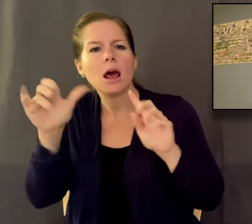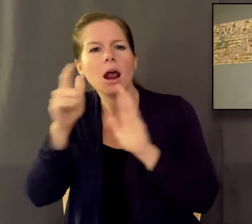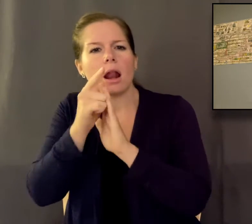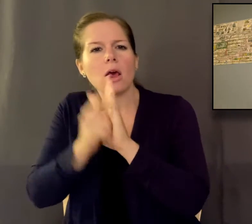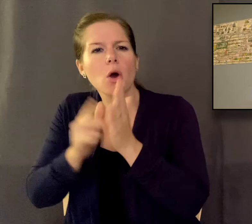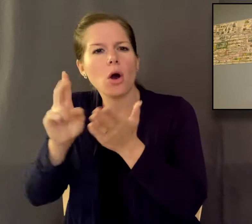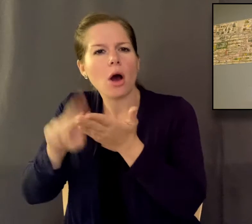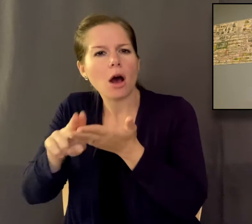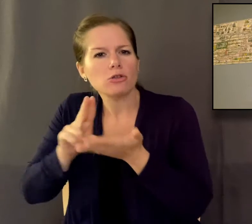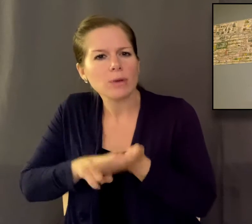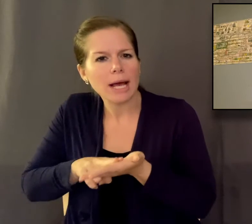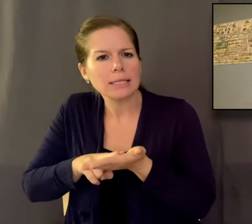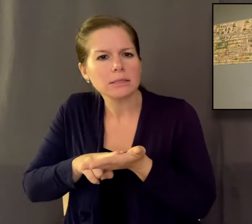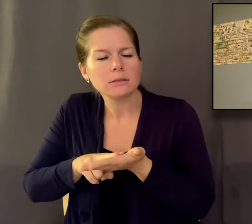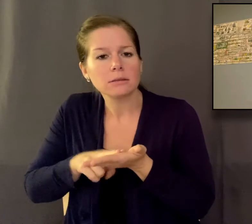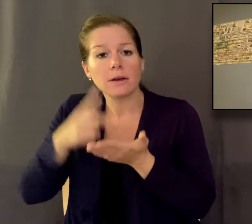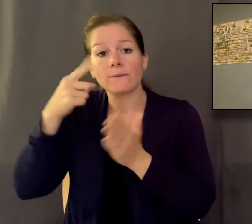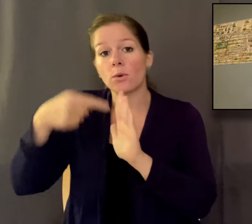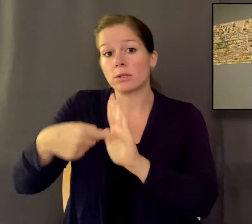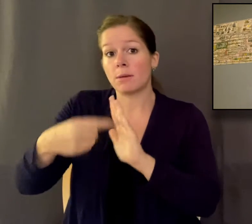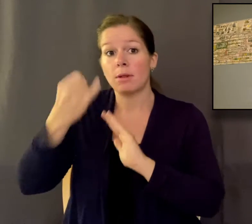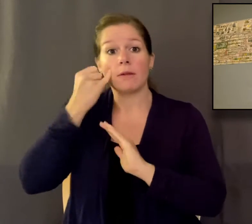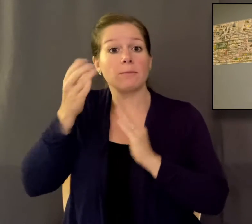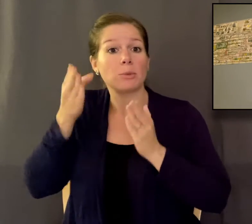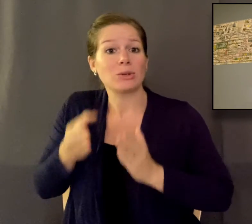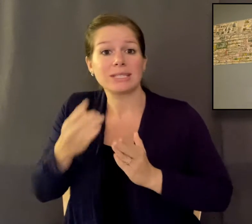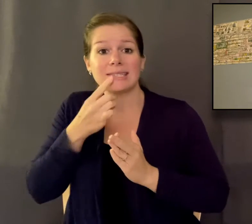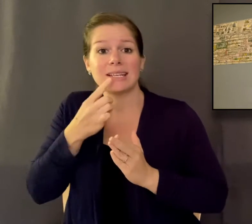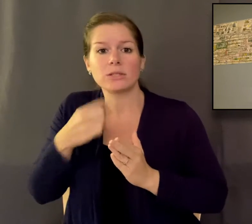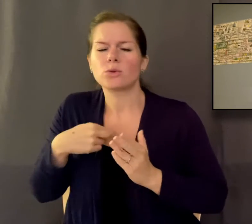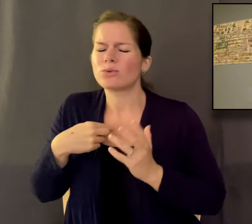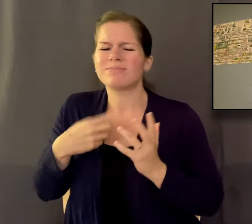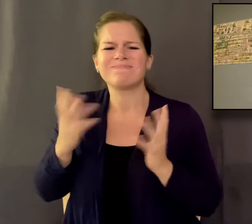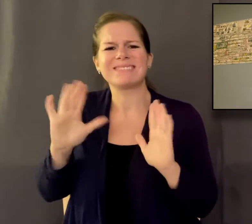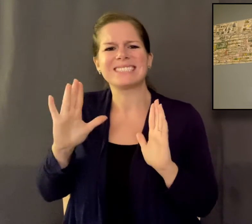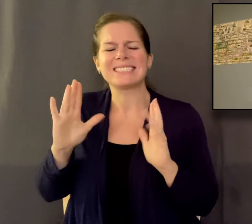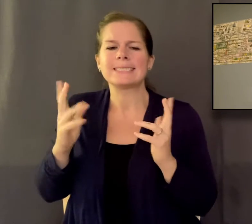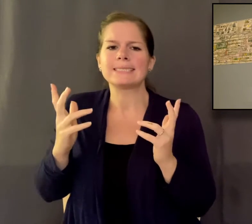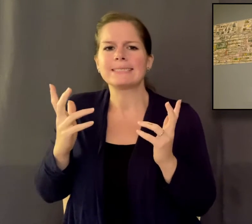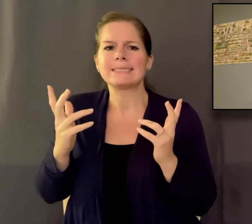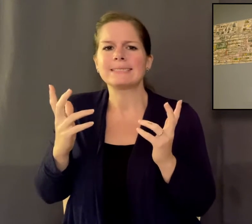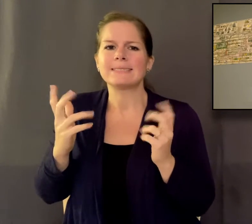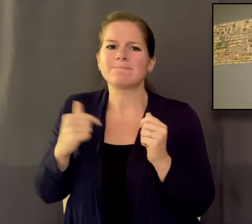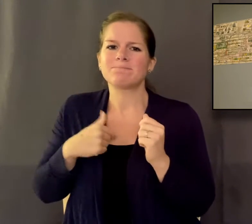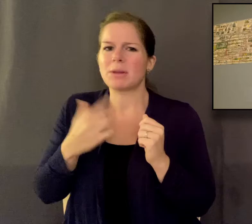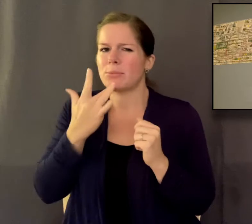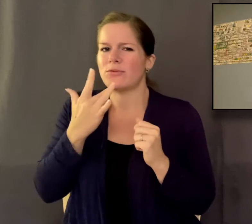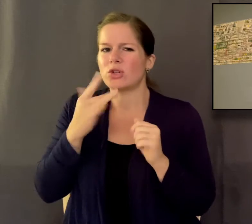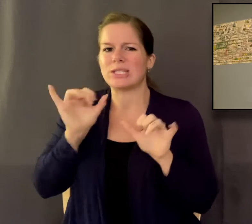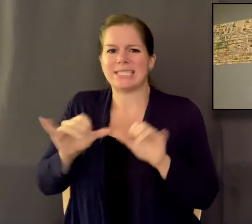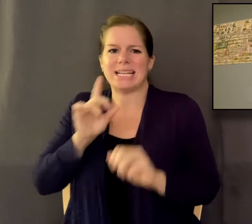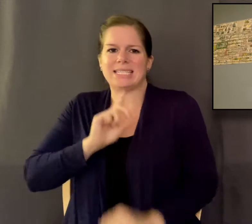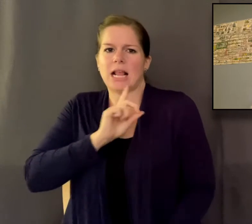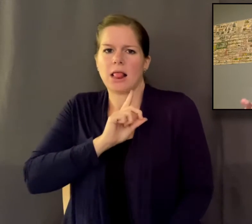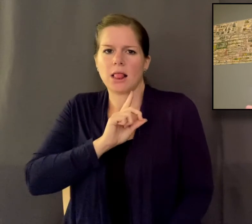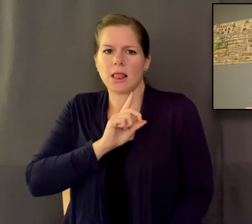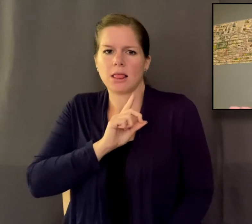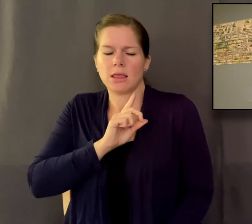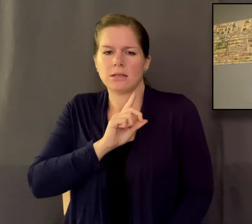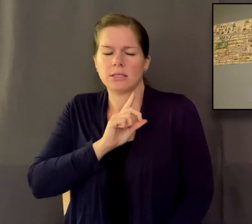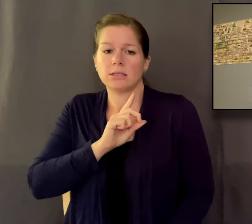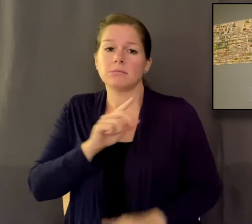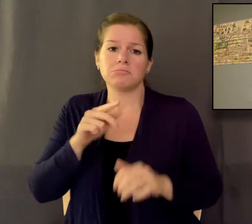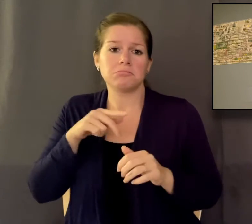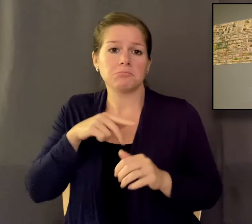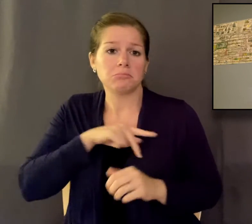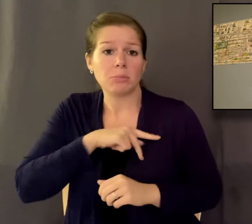contract. If somebody decides in here that, you know what, I just want to dedicate my life and service to the Lord in singleness, then Paul says, let